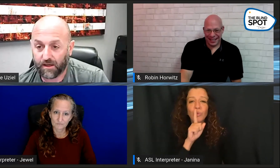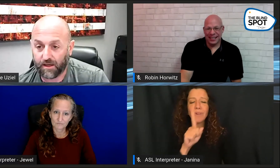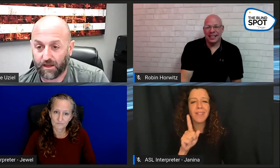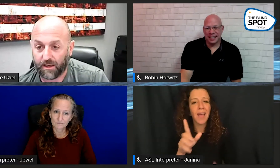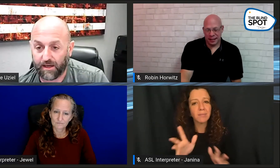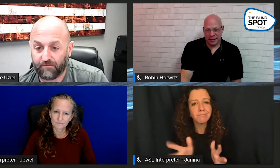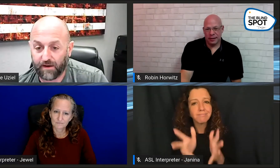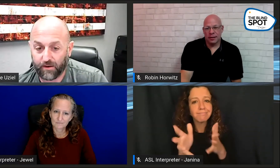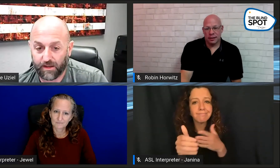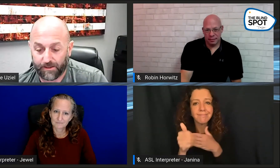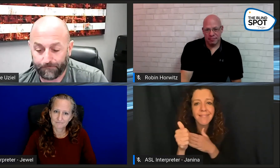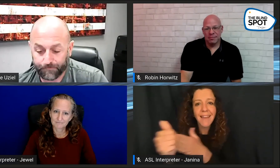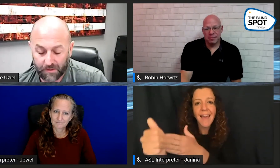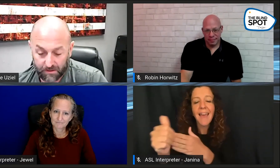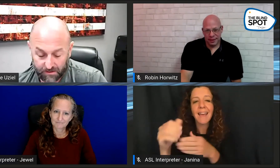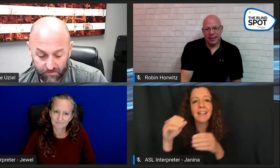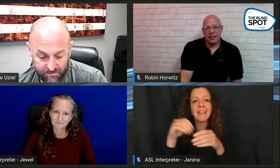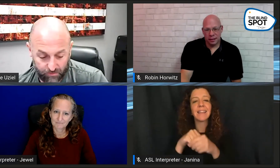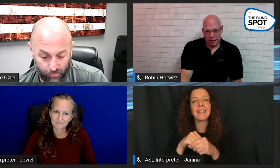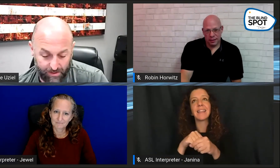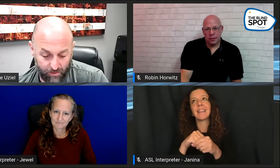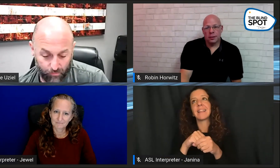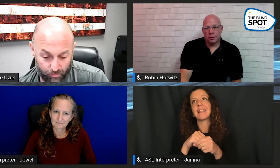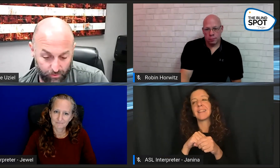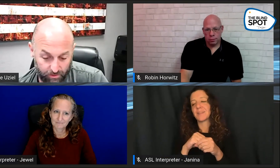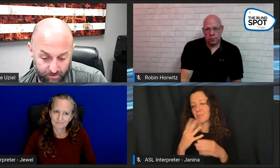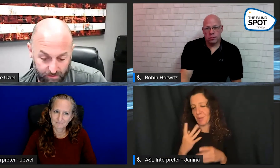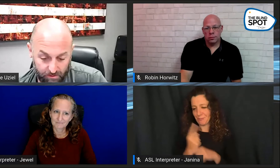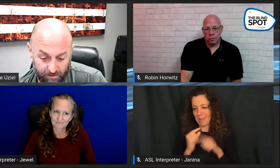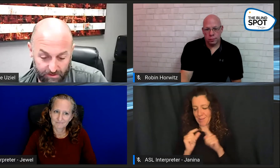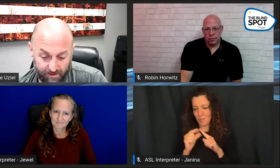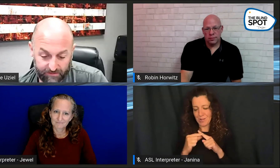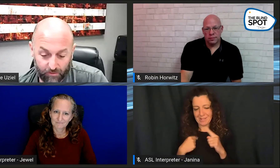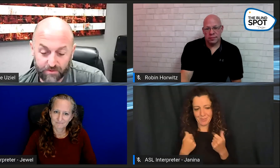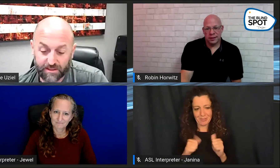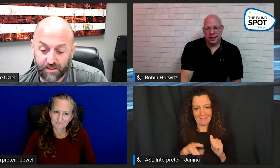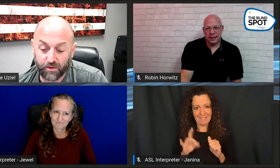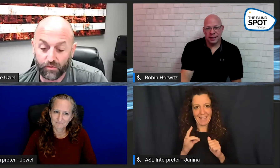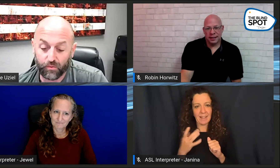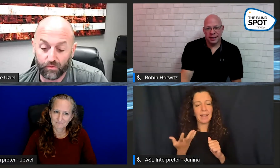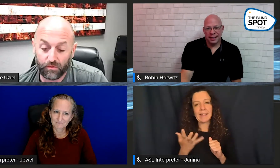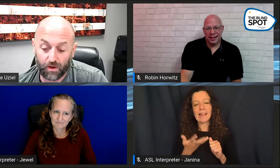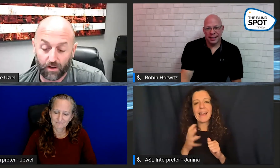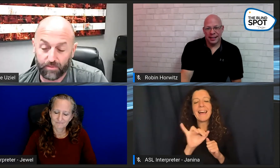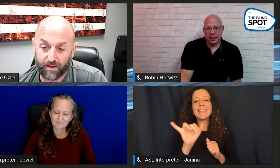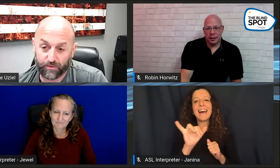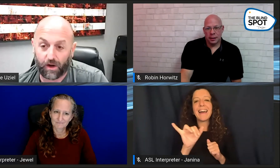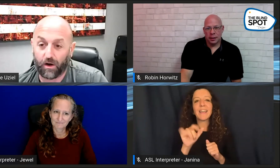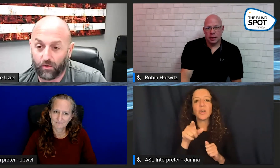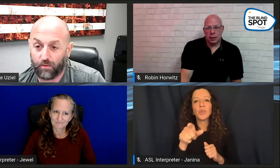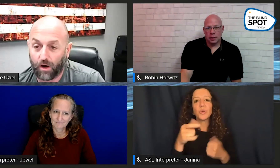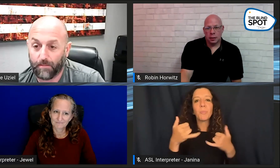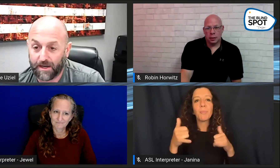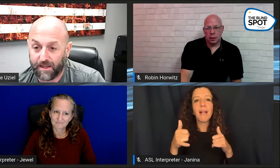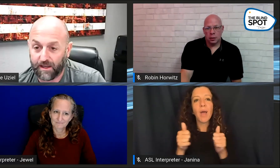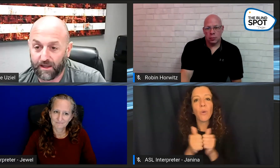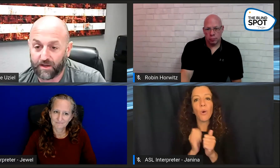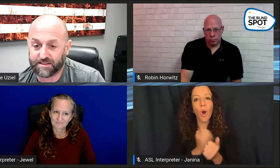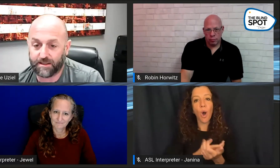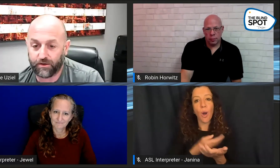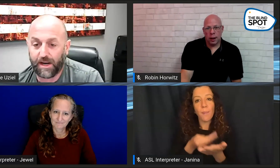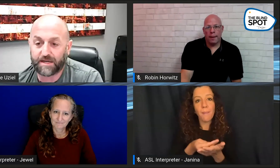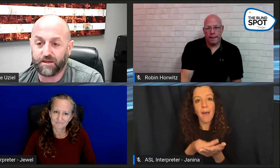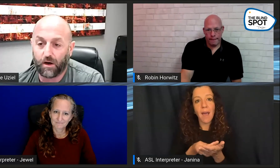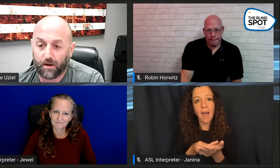guide in a very what's the right word? It's almost like you are playing with our